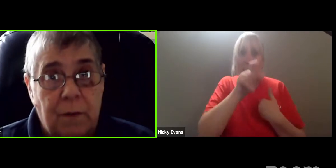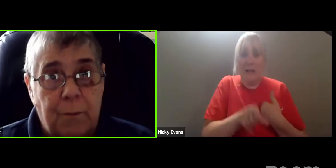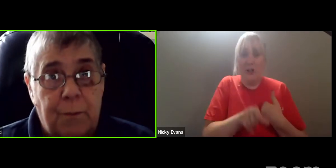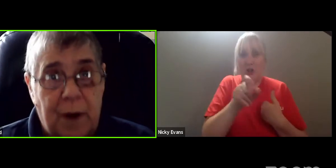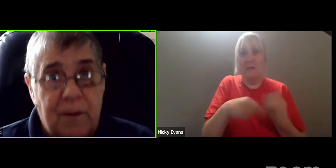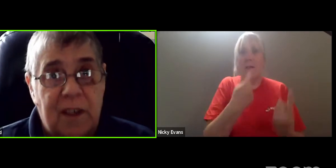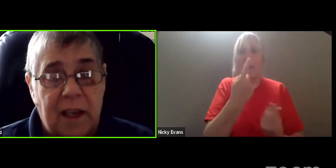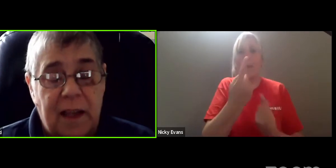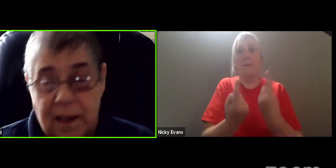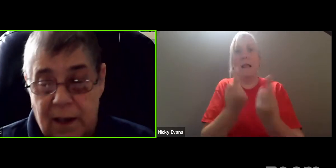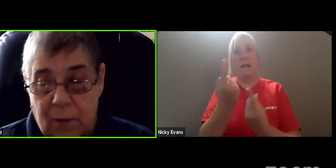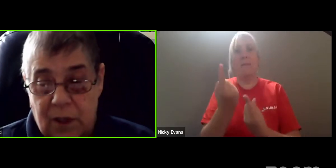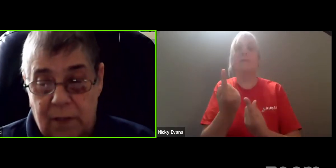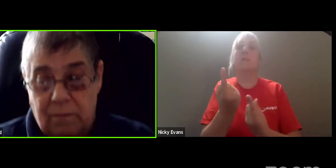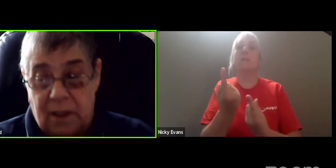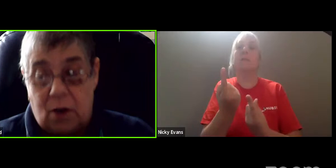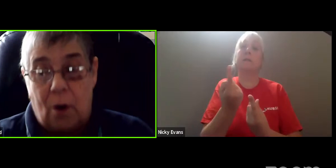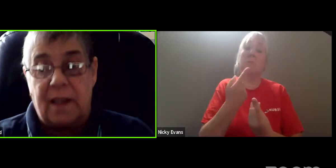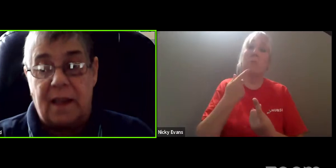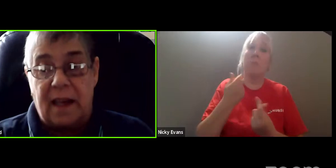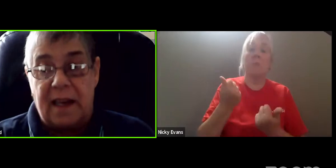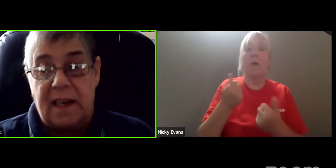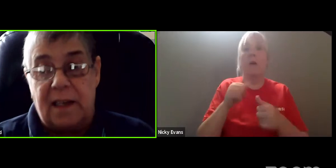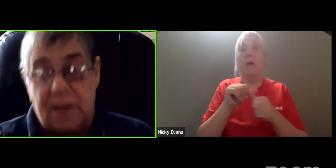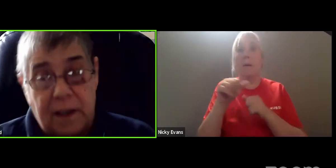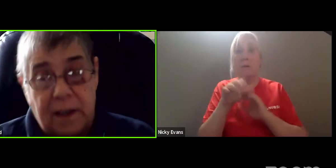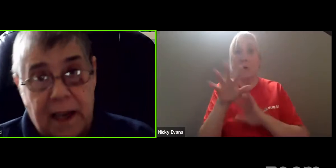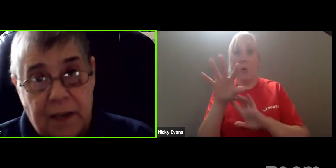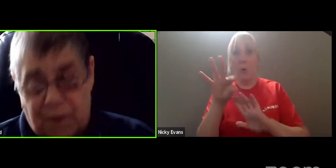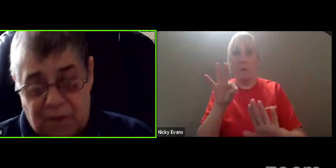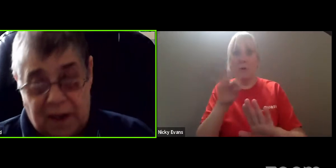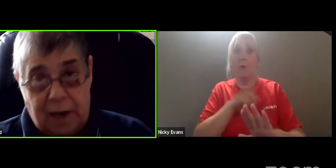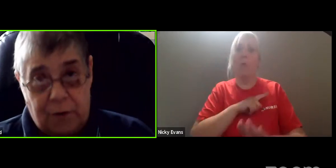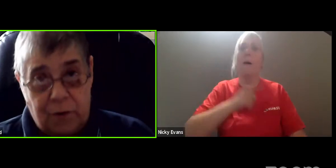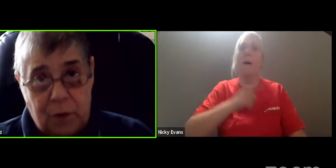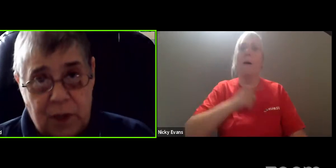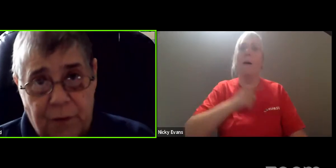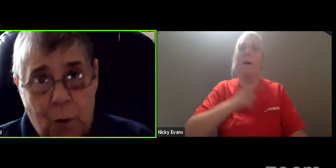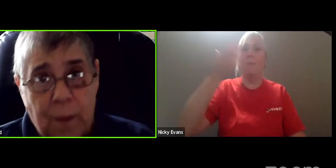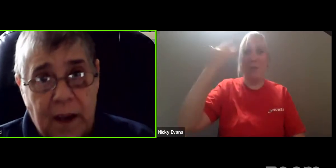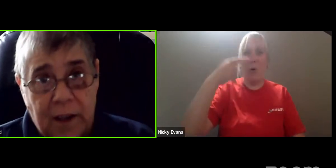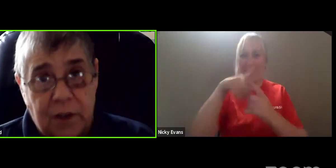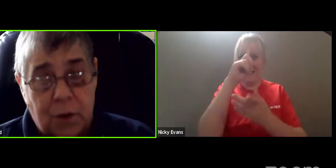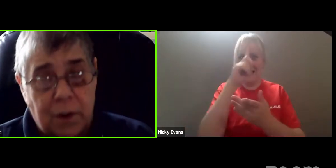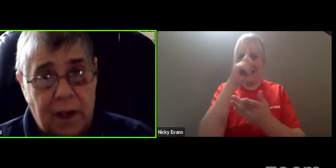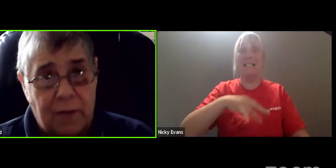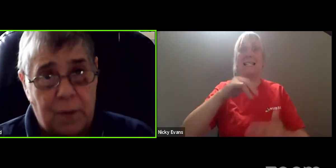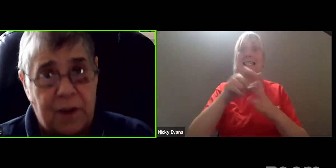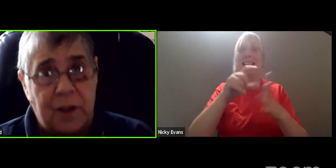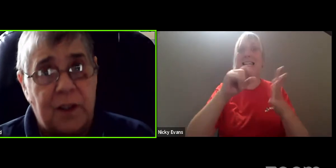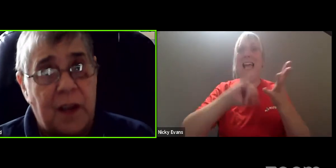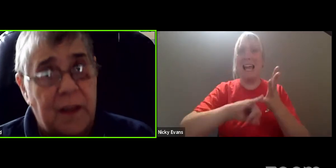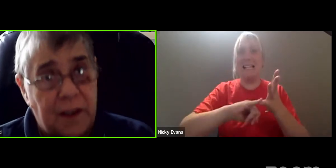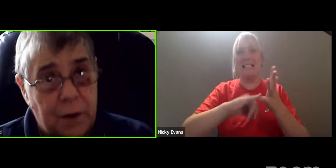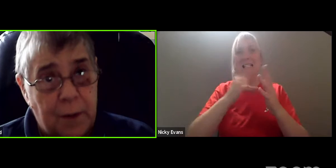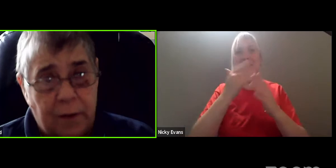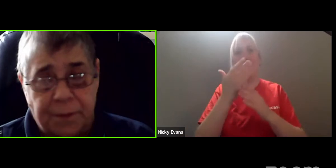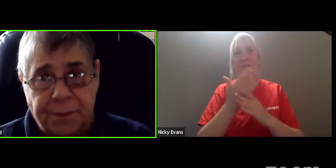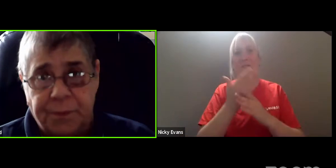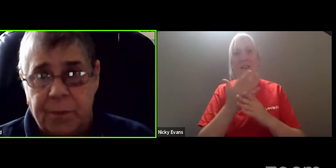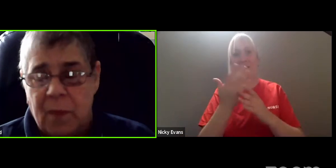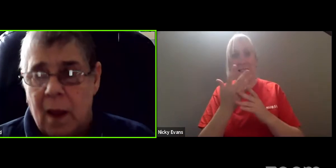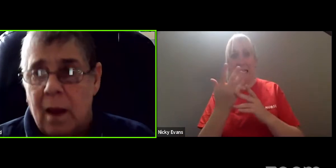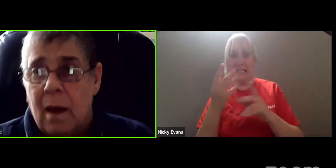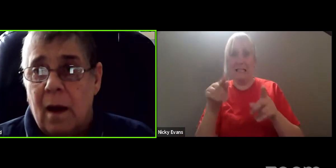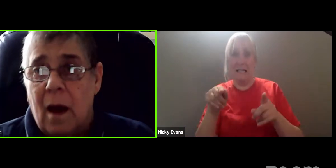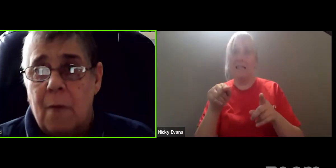because previously it was decided that they needed a DS 1500, which is a form that a consultant gives a patient to say they're terminally ill.